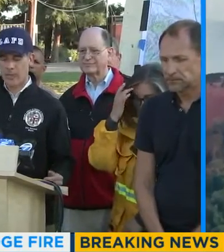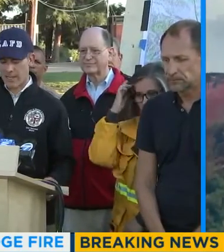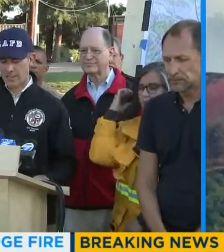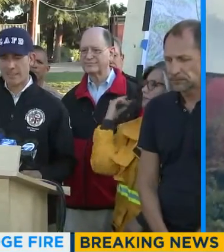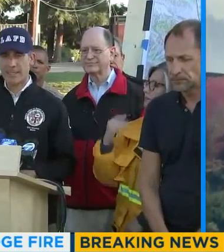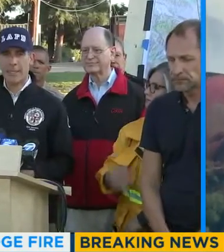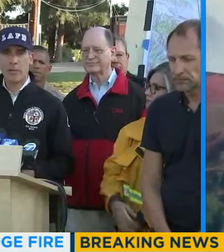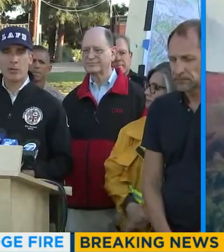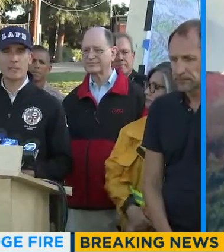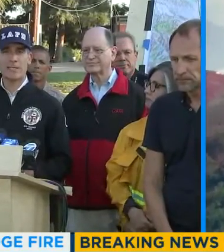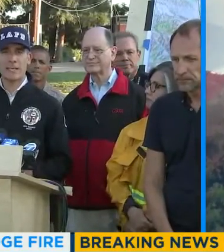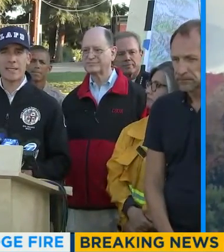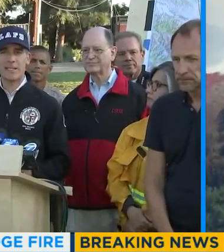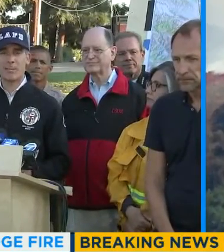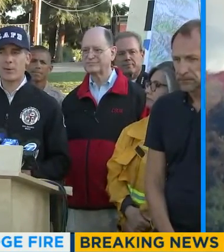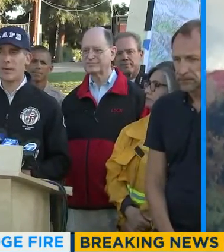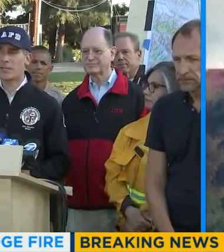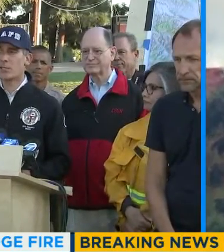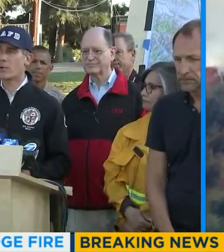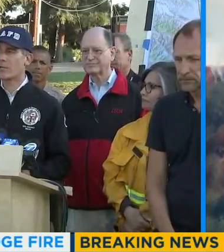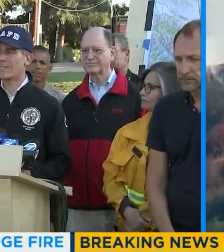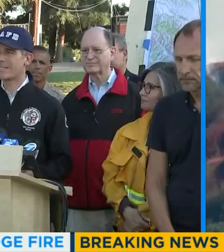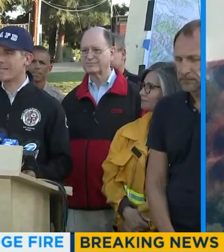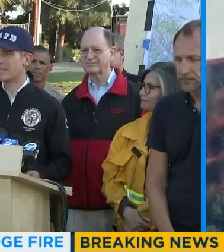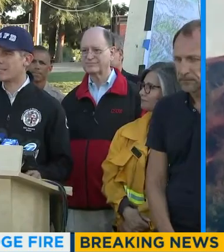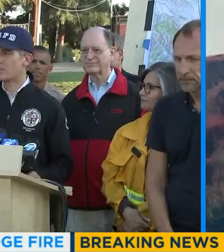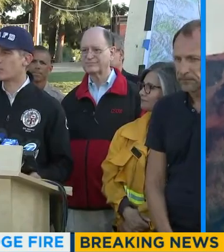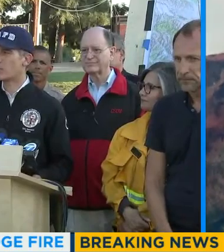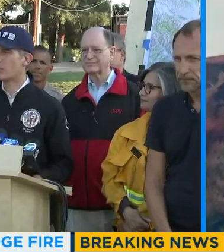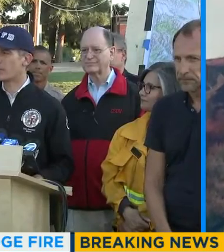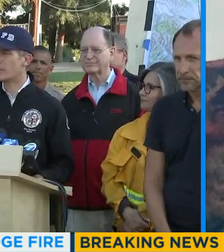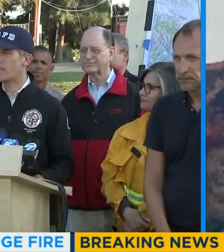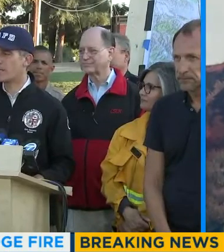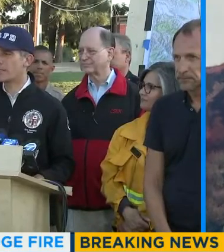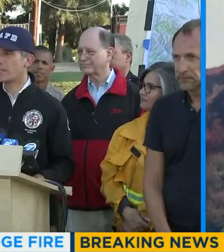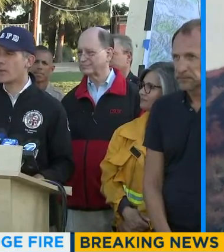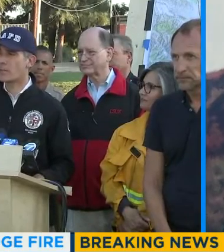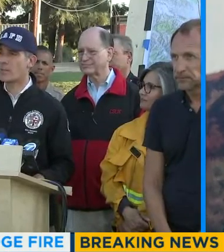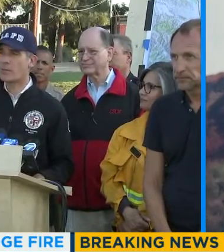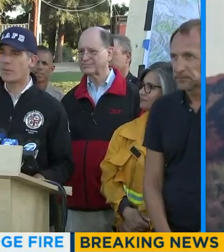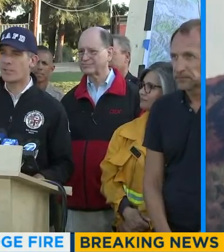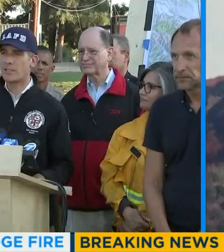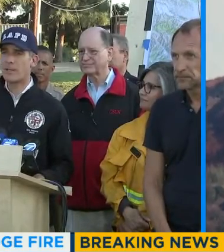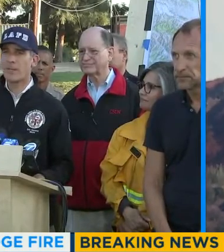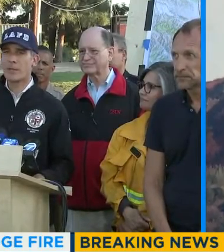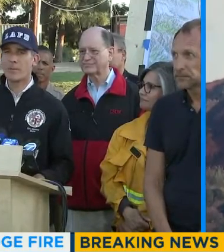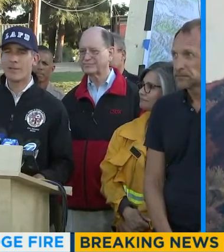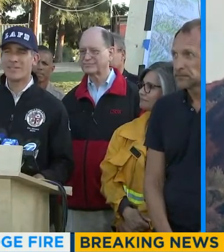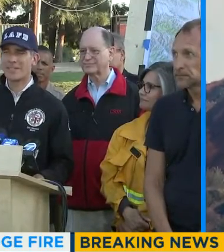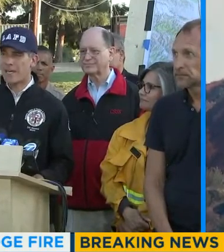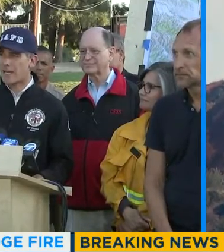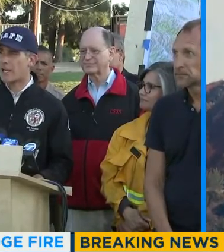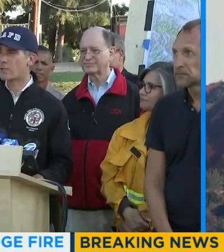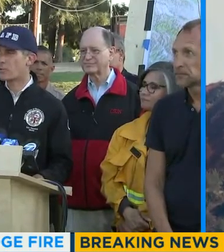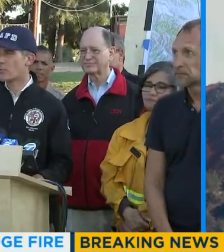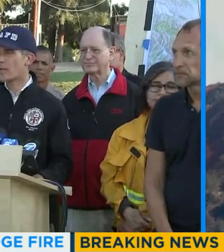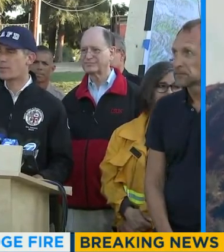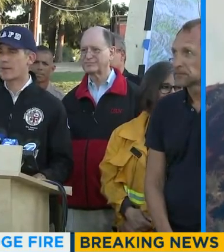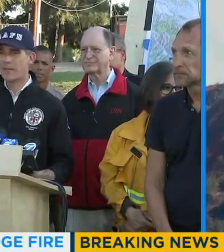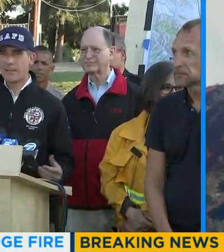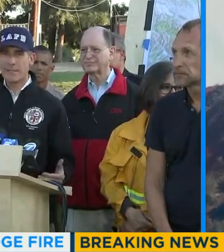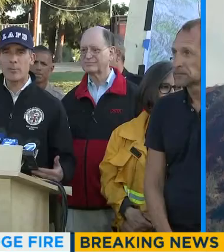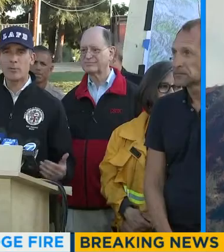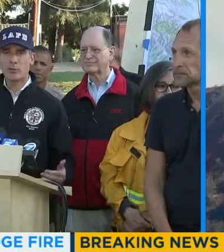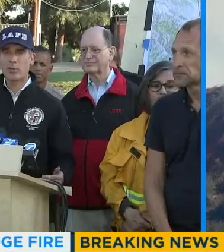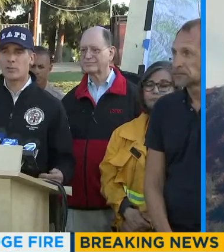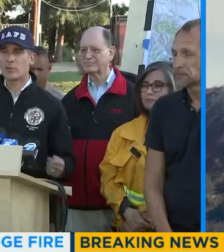sus hogares. Y los residentes de Porter Ranch, con la asistencia de los oficiales del Departamento de Policía, pueden visitar a sus hogares